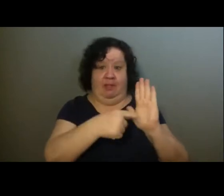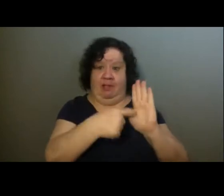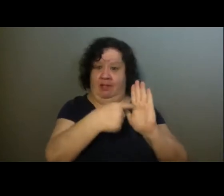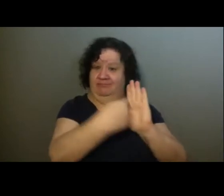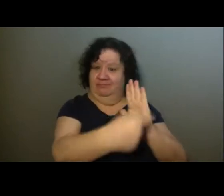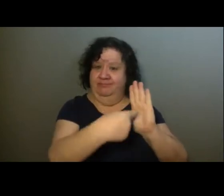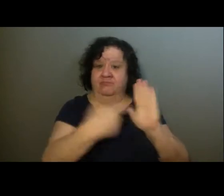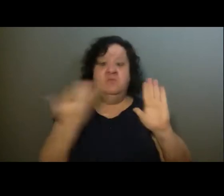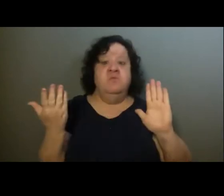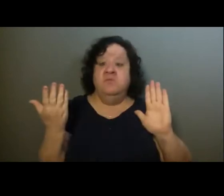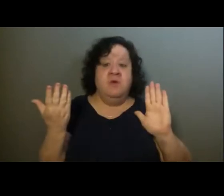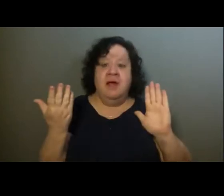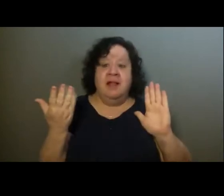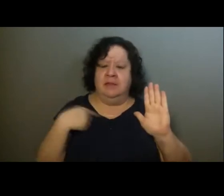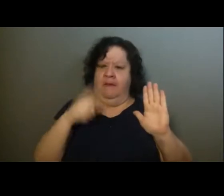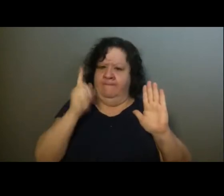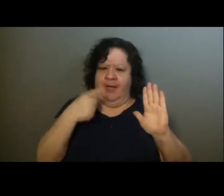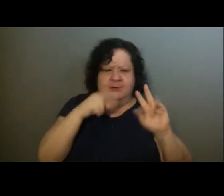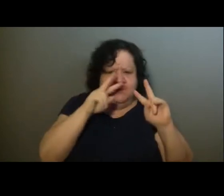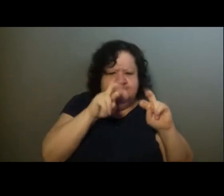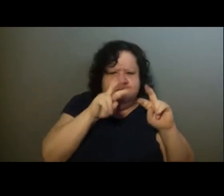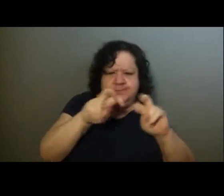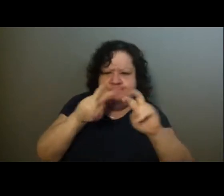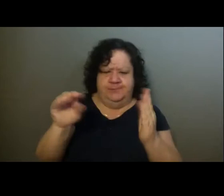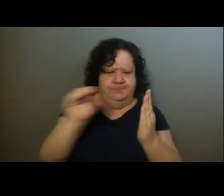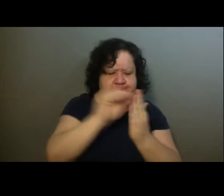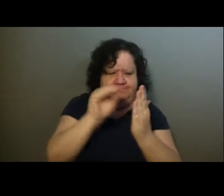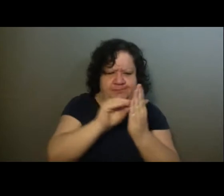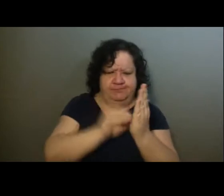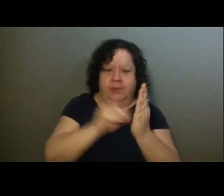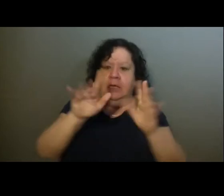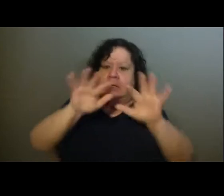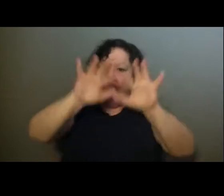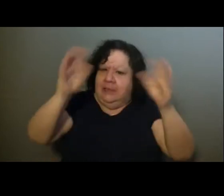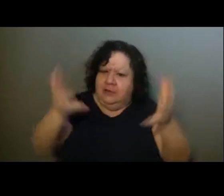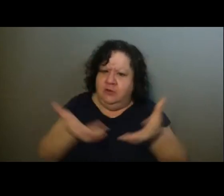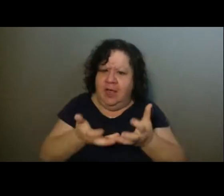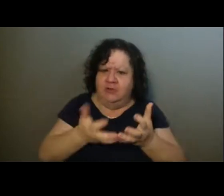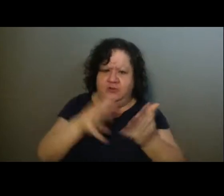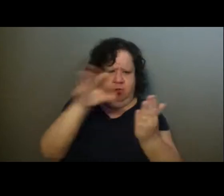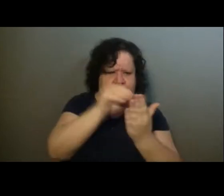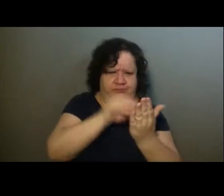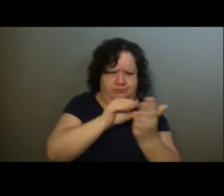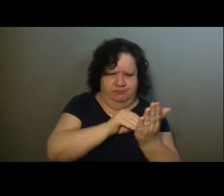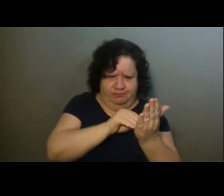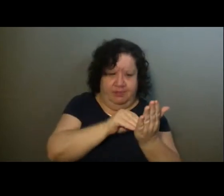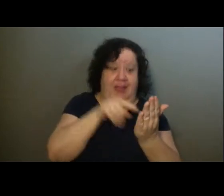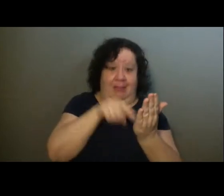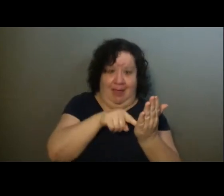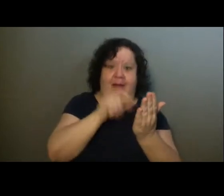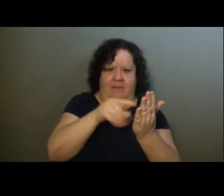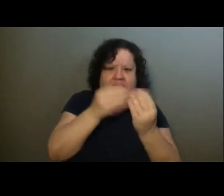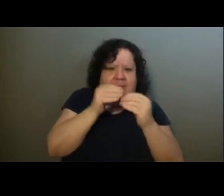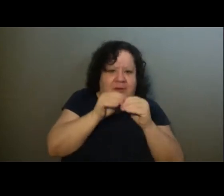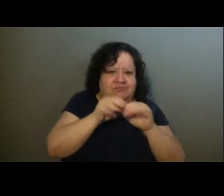data disaggregated by disability. Organizations of persons with disabilities can play an important role in this